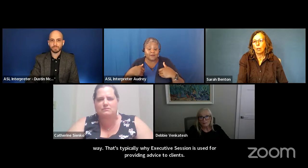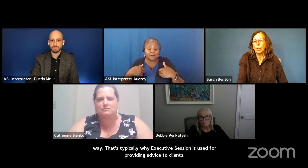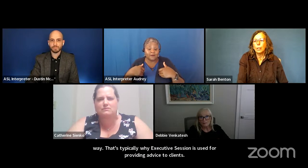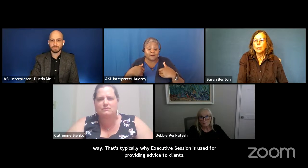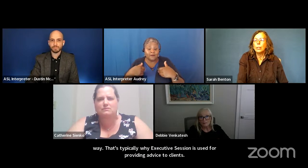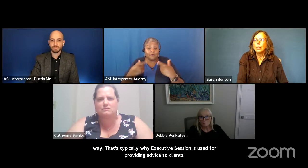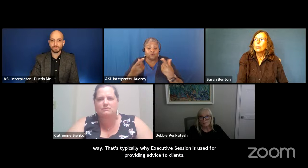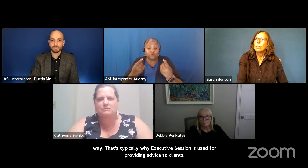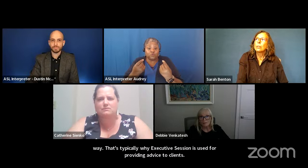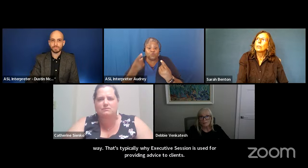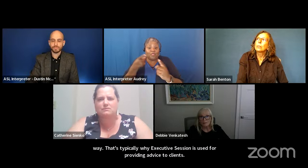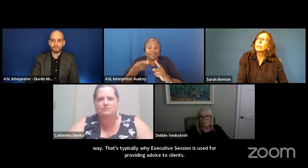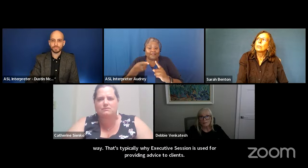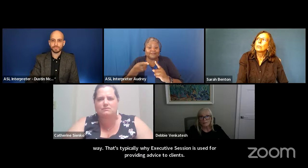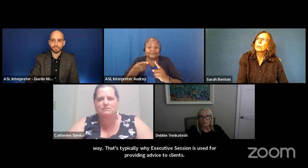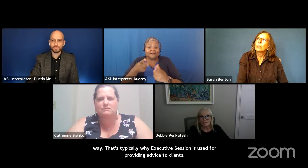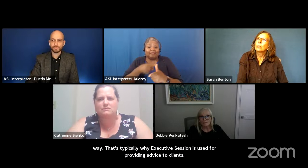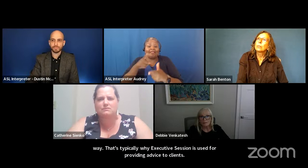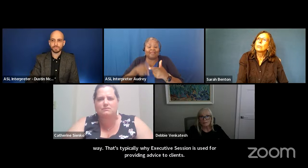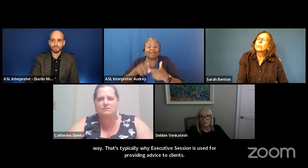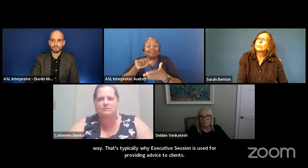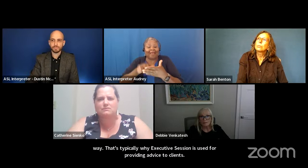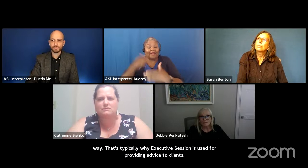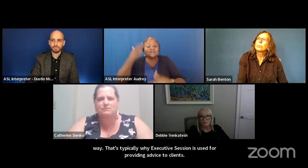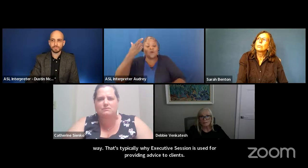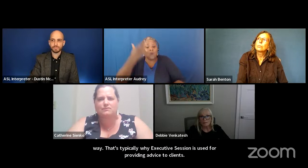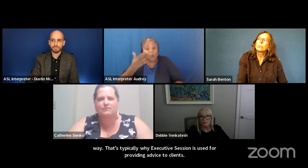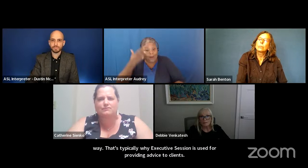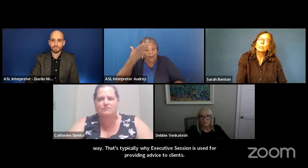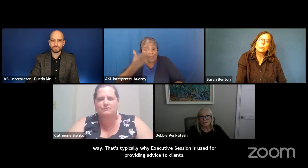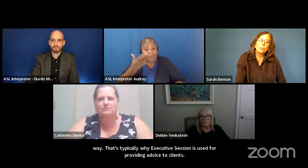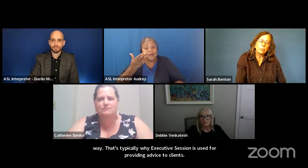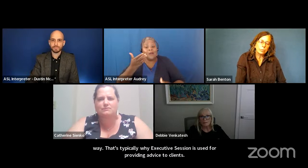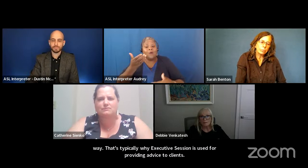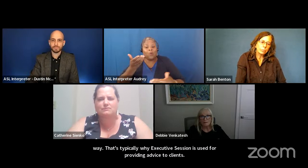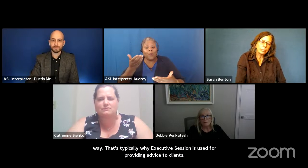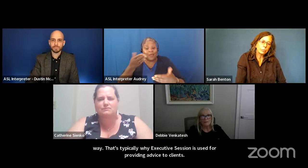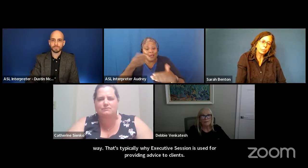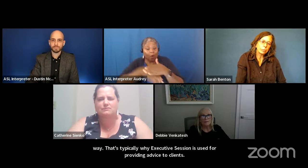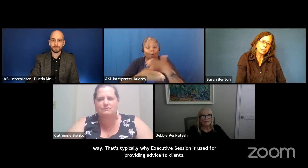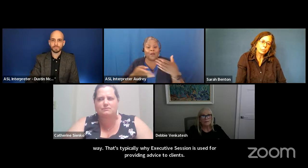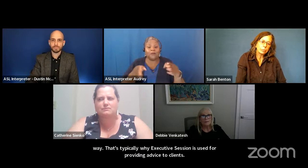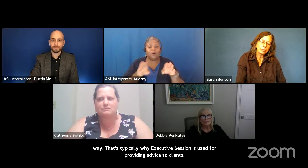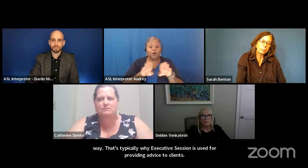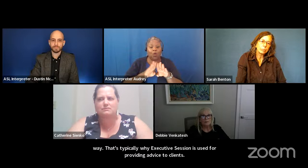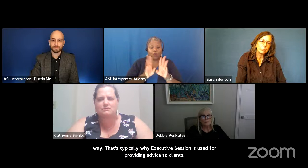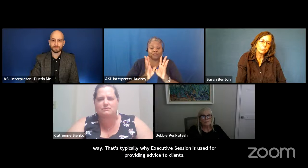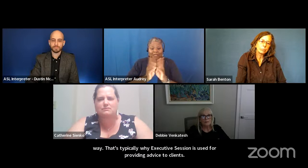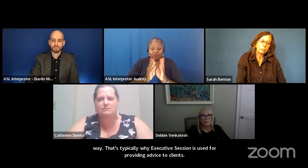this, then that's why that advice would be provided in executive session.